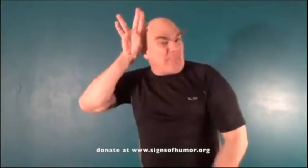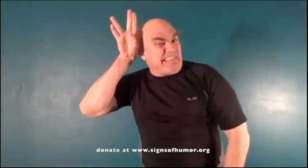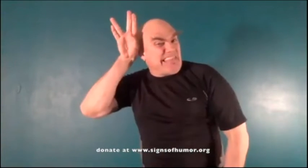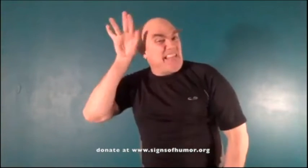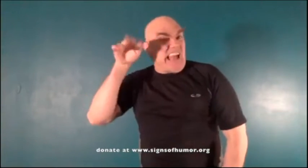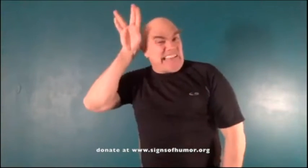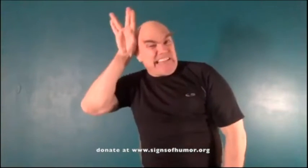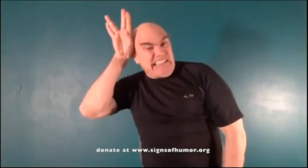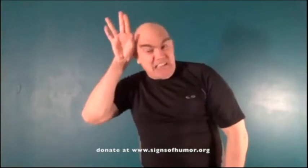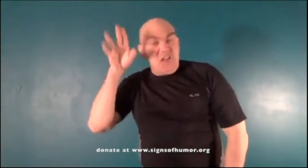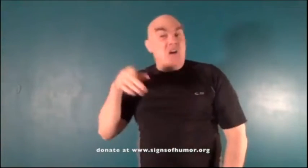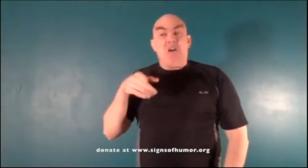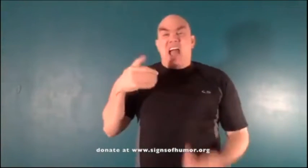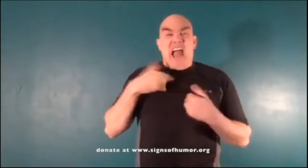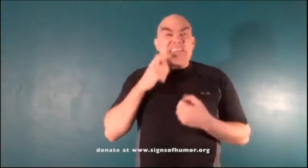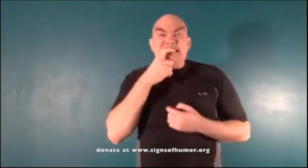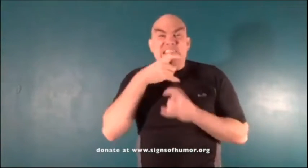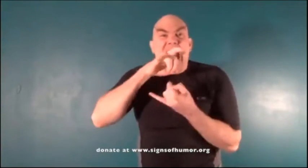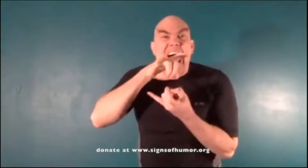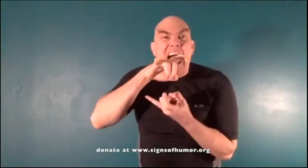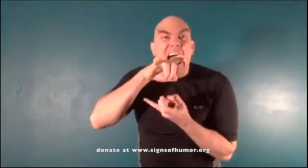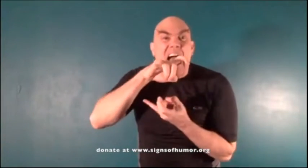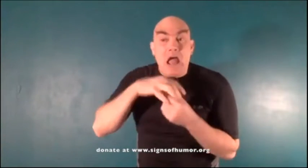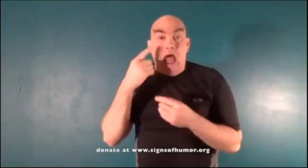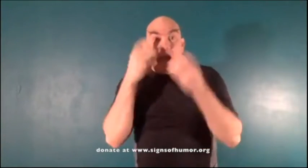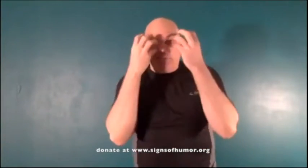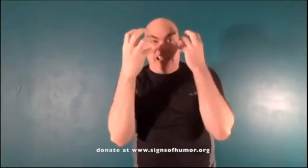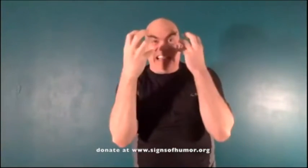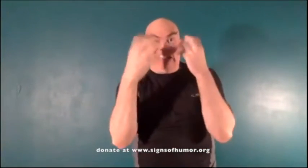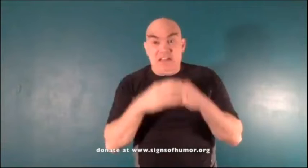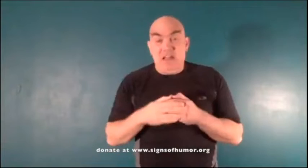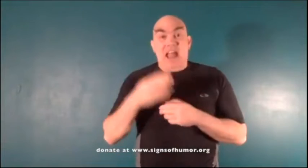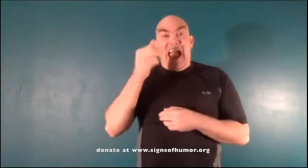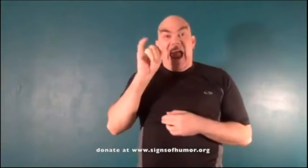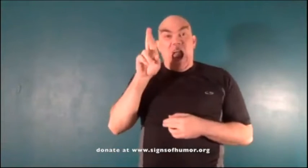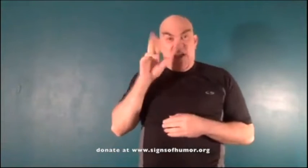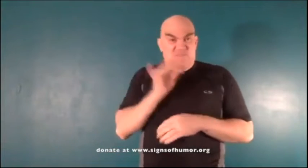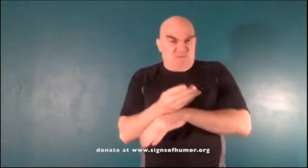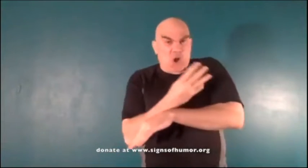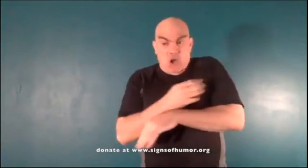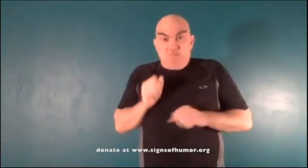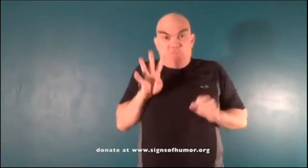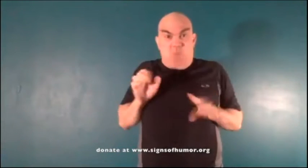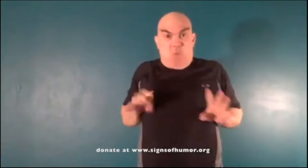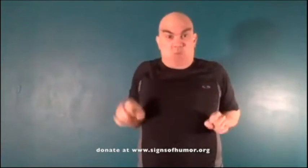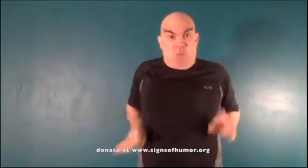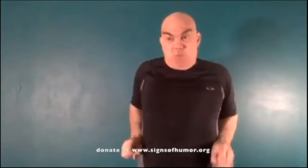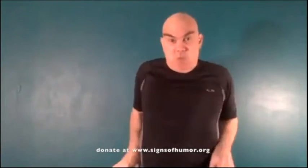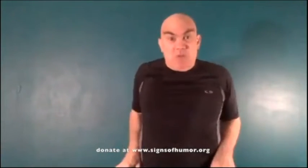cat's nature. The name in ASL showed the fact that he had a split ear, he was battle scarred, he had one